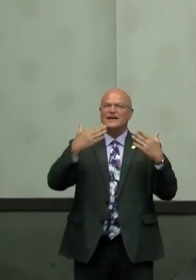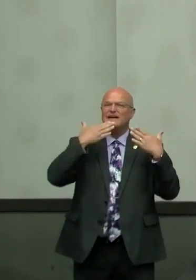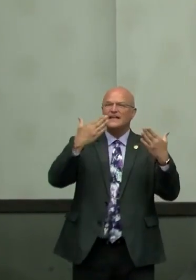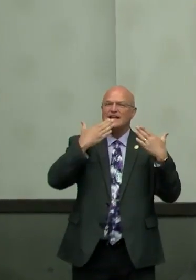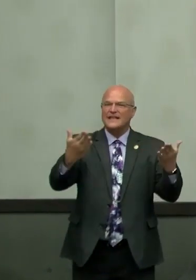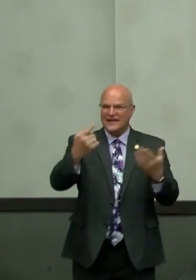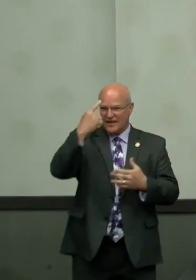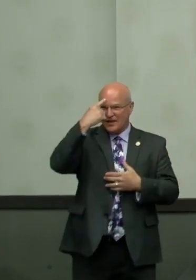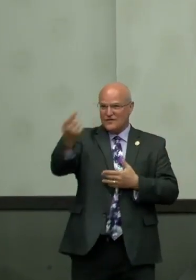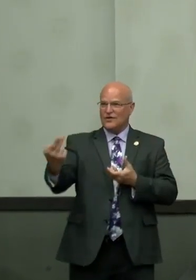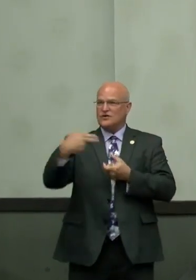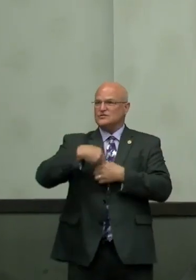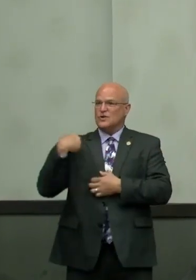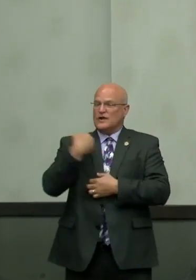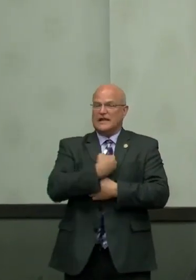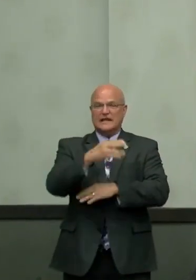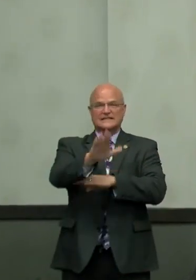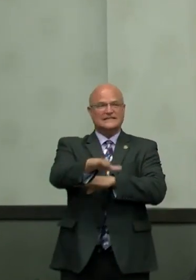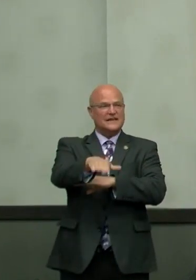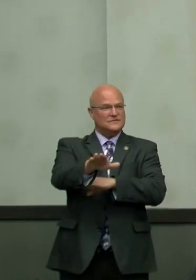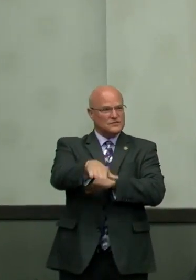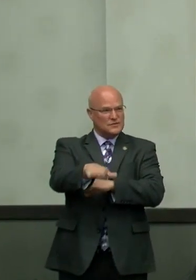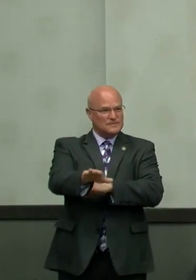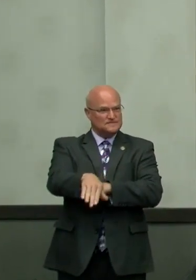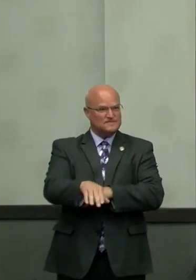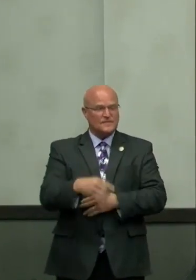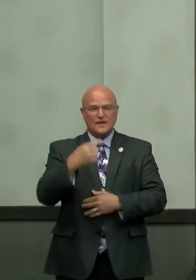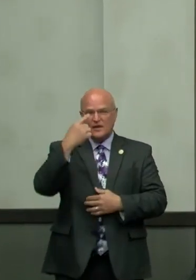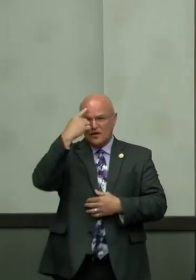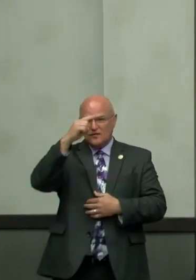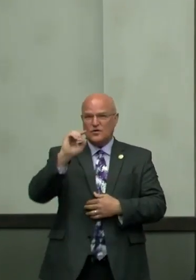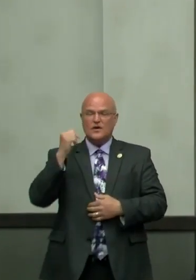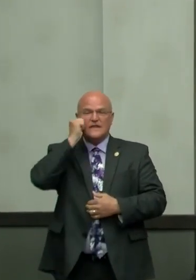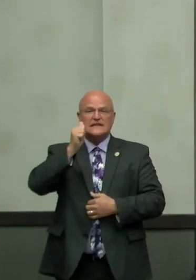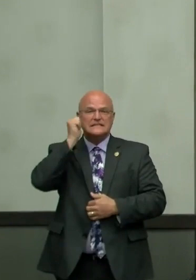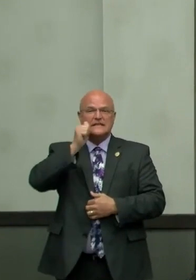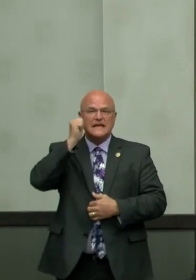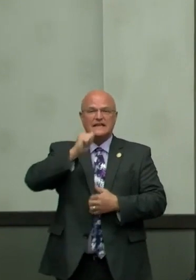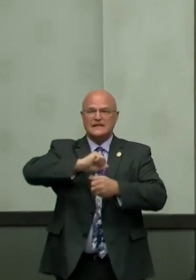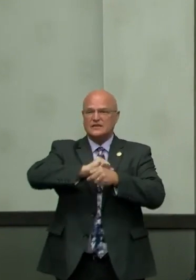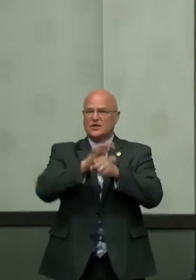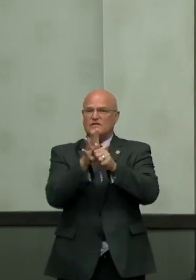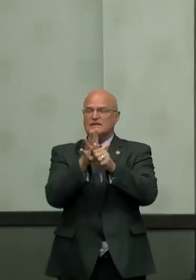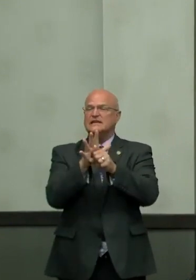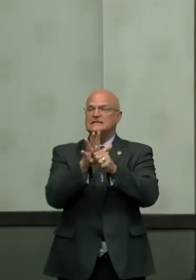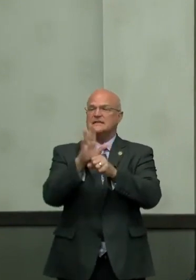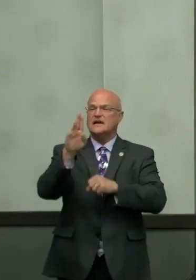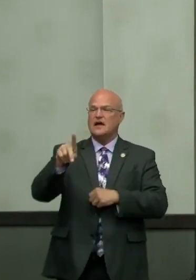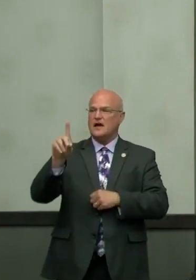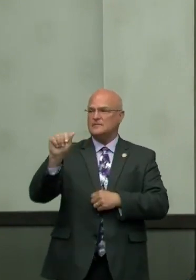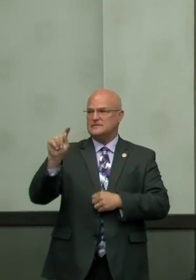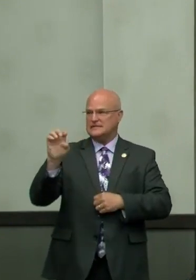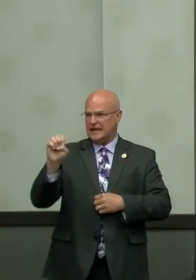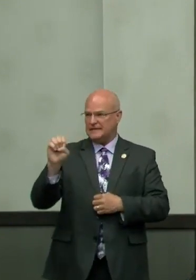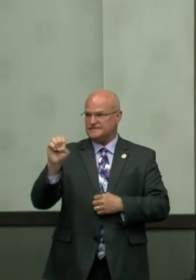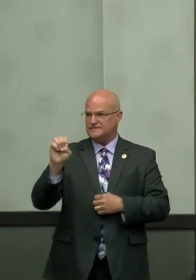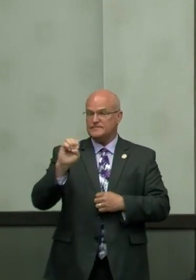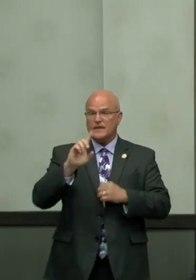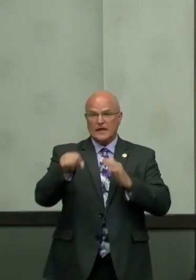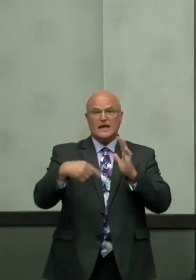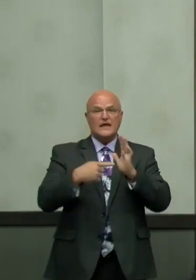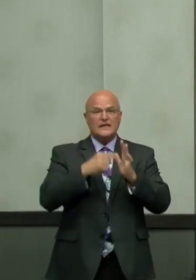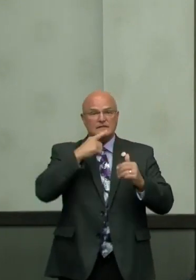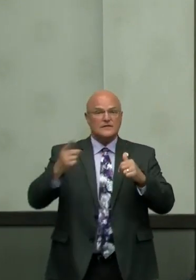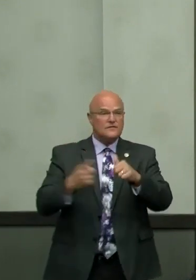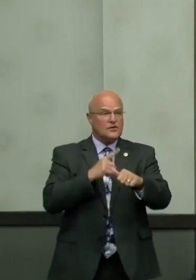Thank you for joining us this afternoon for my daily COVID-19 update. This